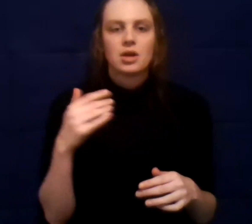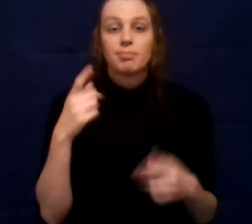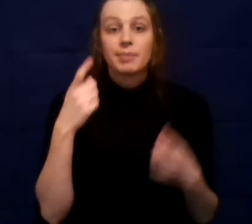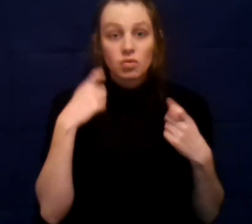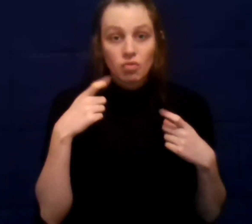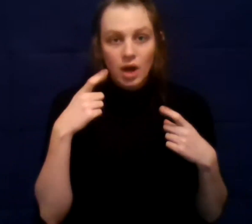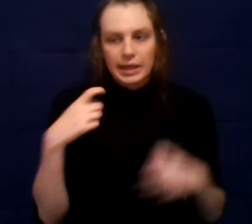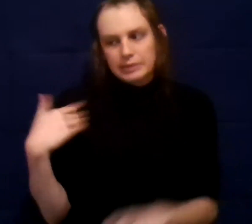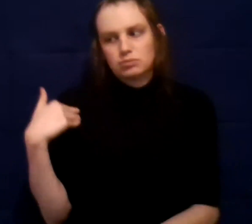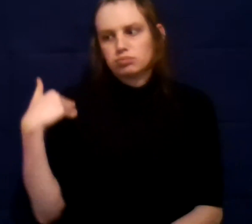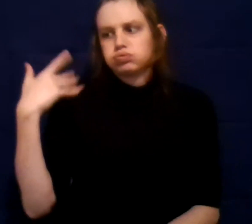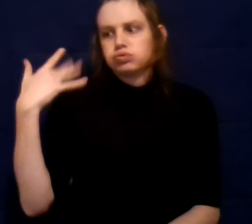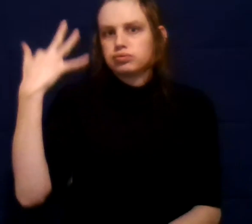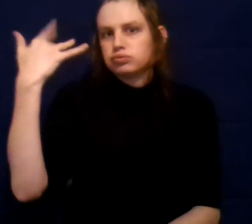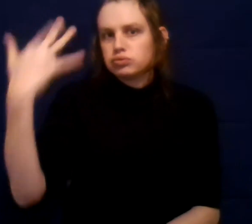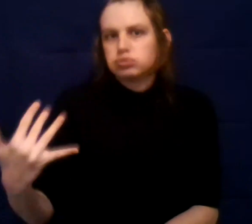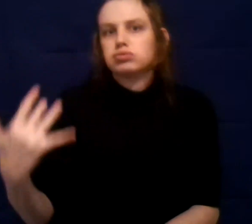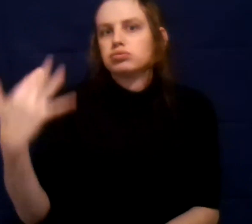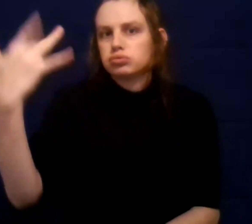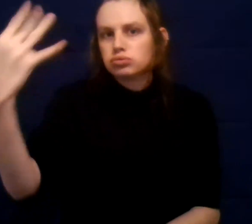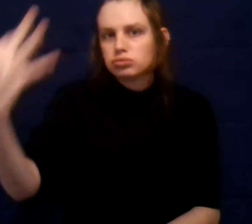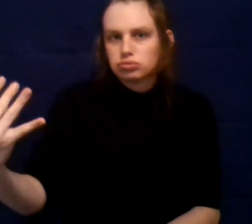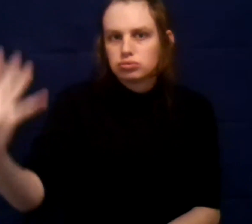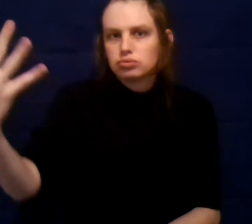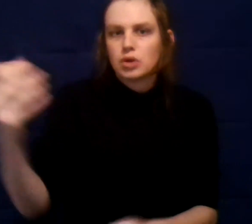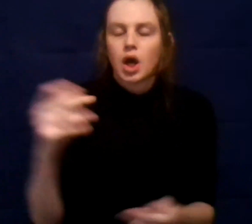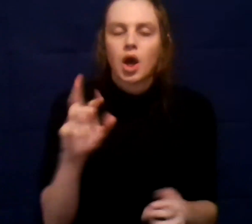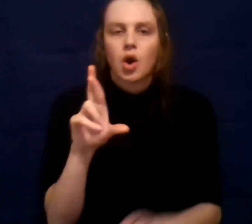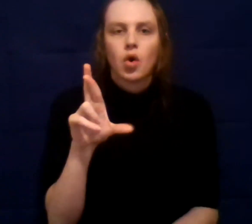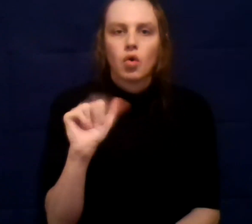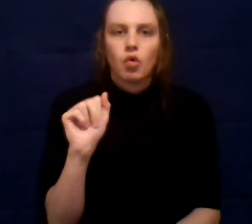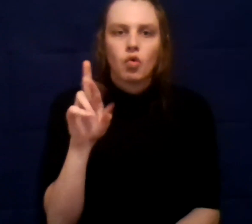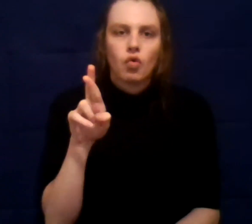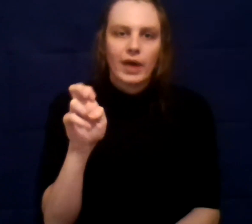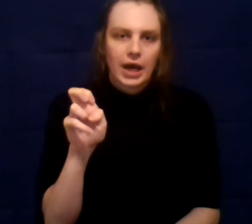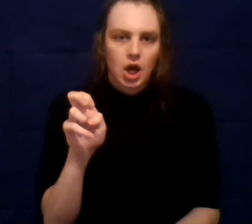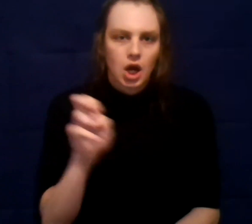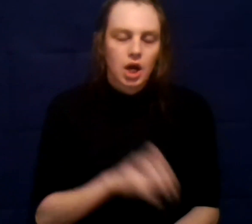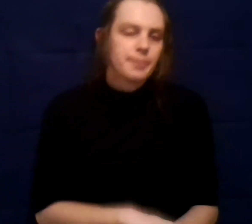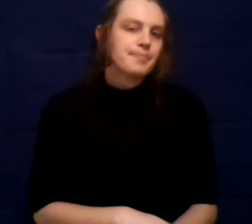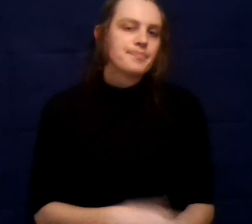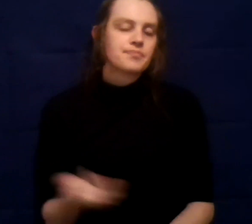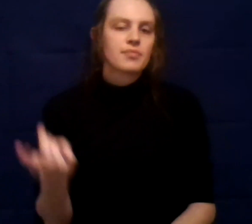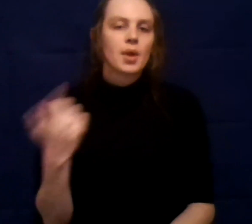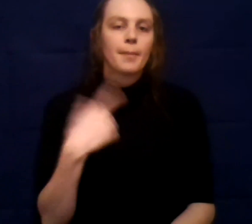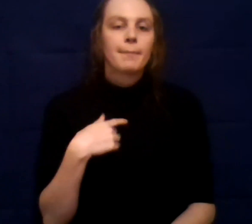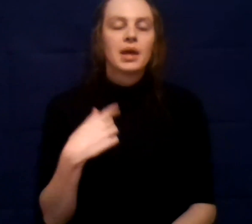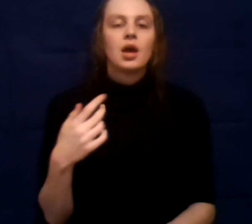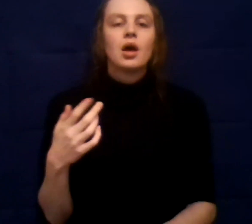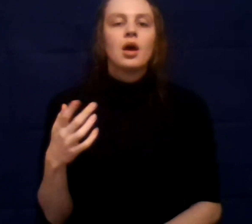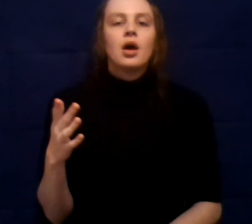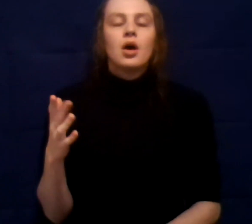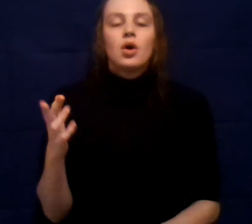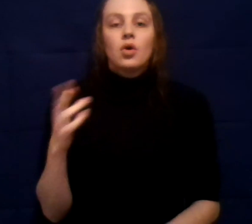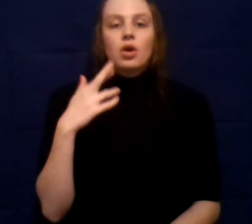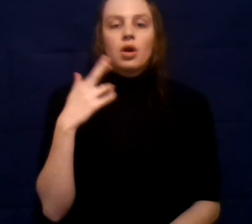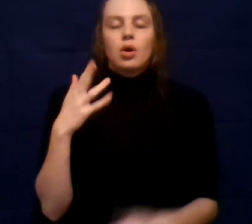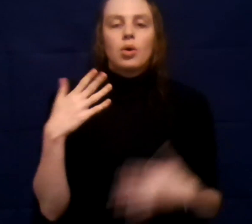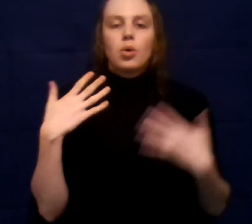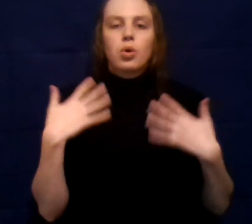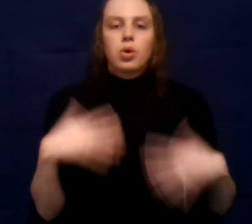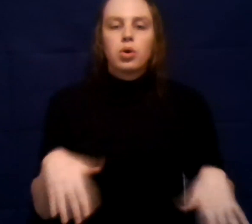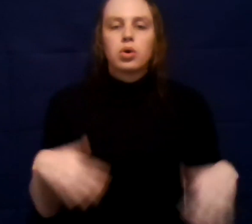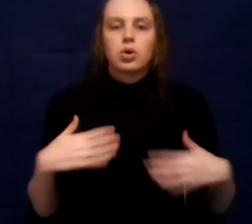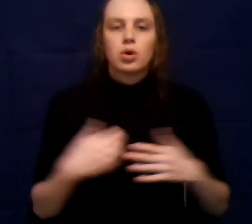that things, you know, are going to be okay. And I'm like here for a reason and I need to stick around and find out what's